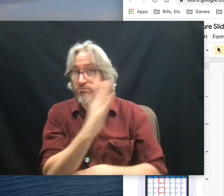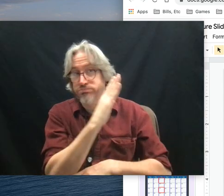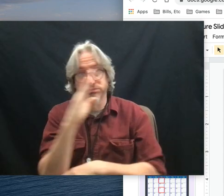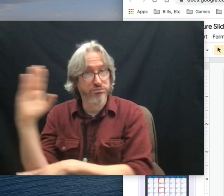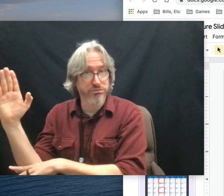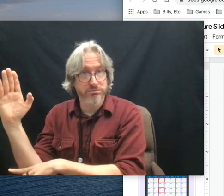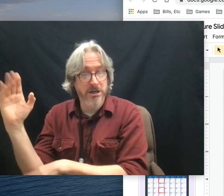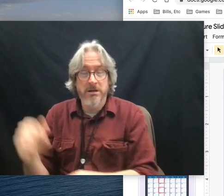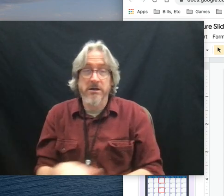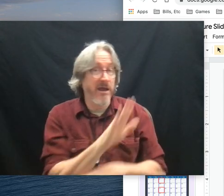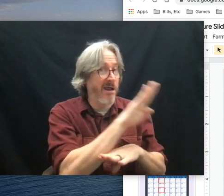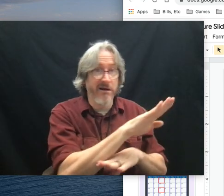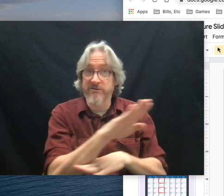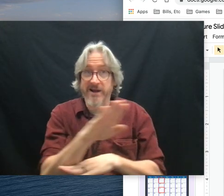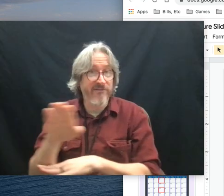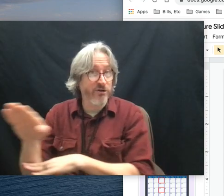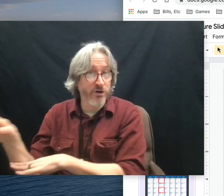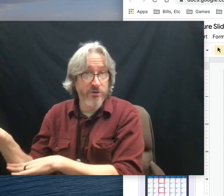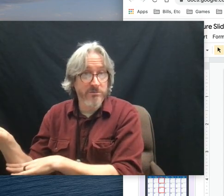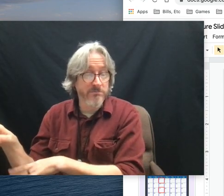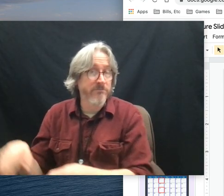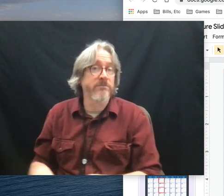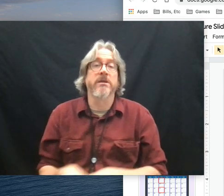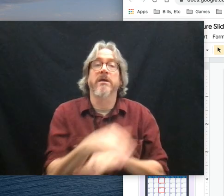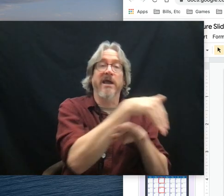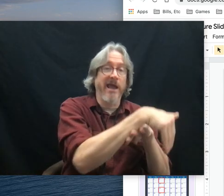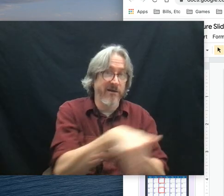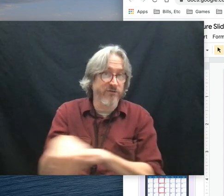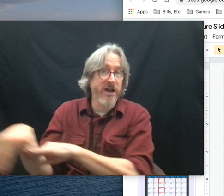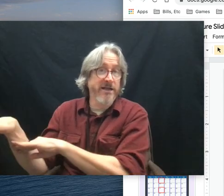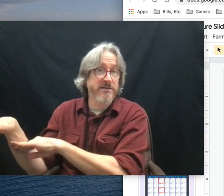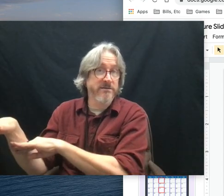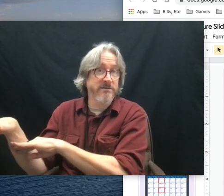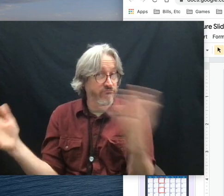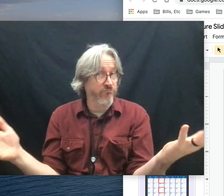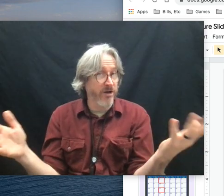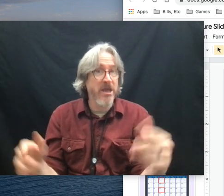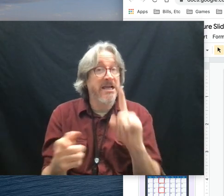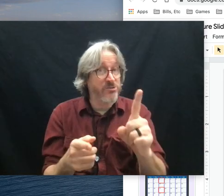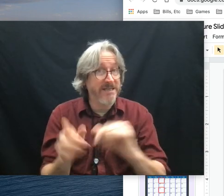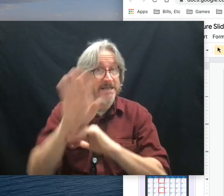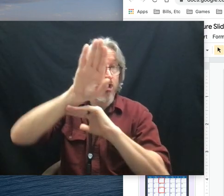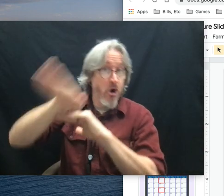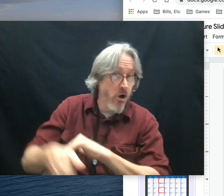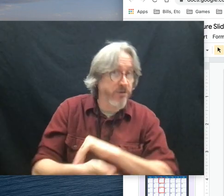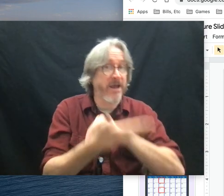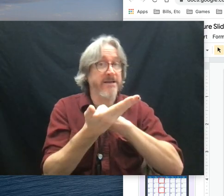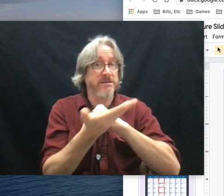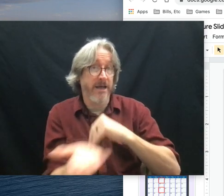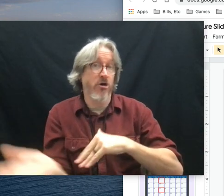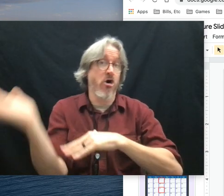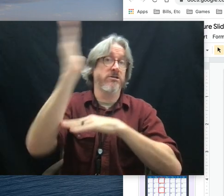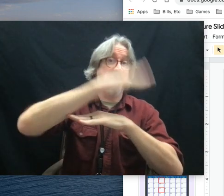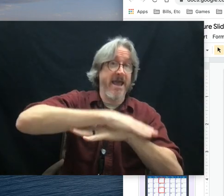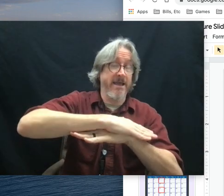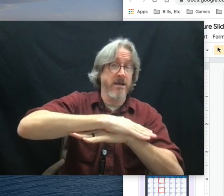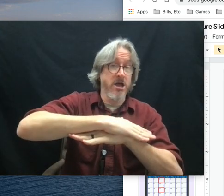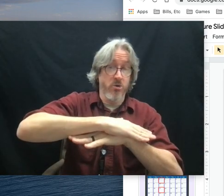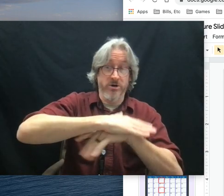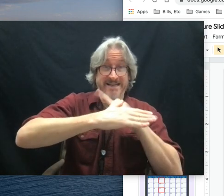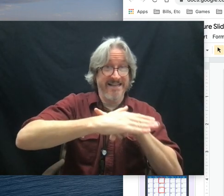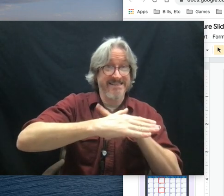noon. Every afternoon. Every night. Right? Because we did all night and all